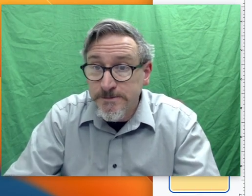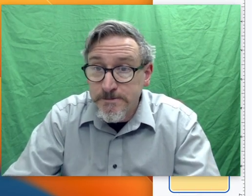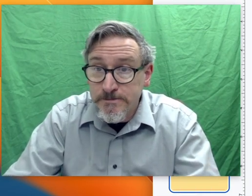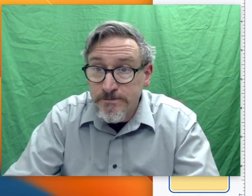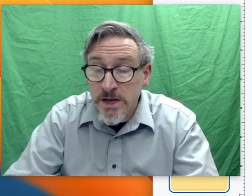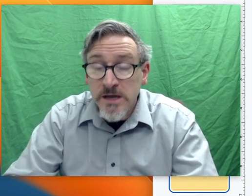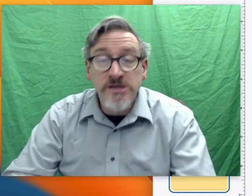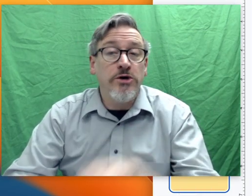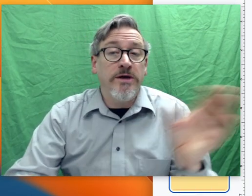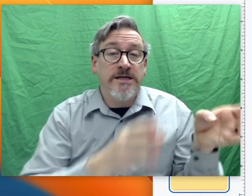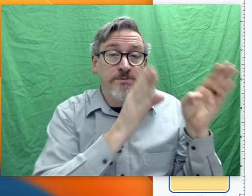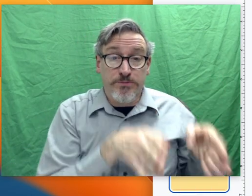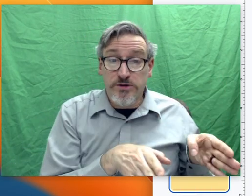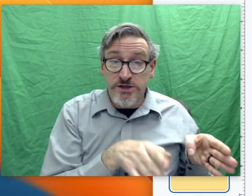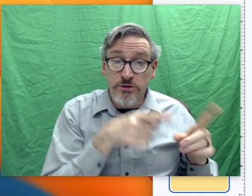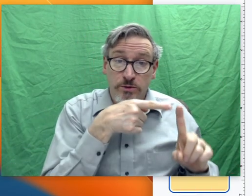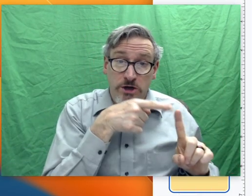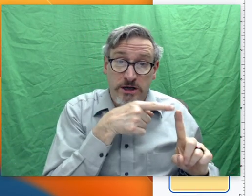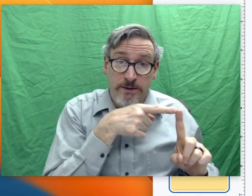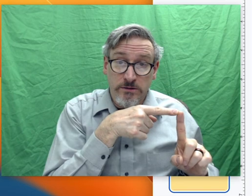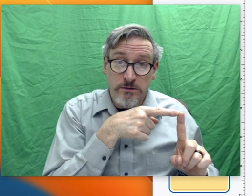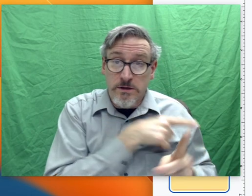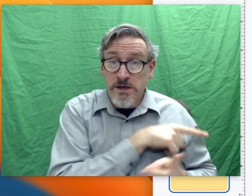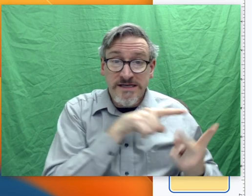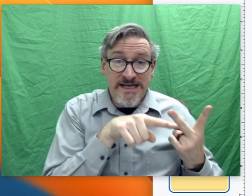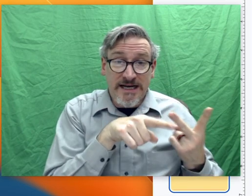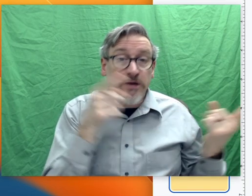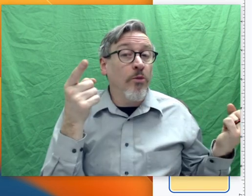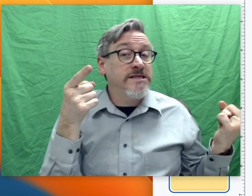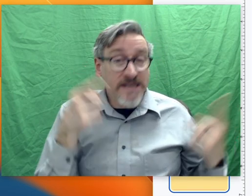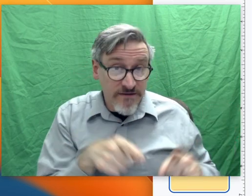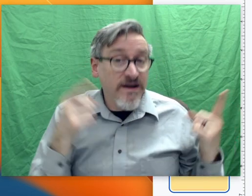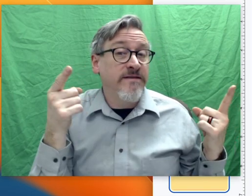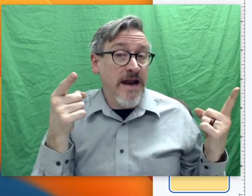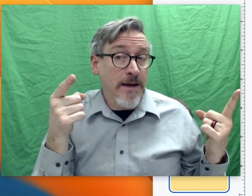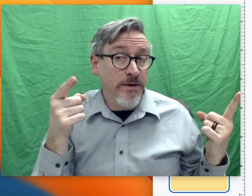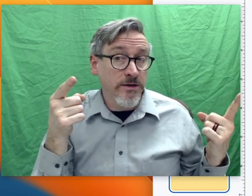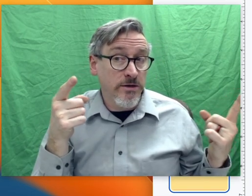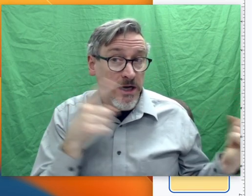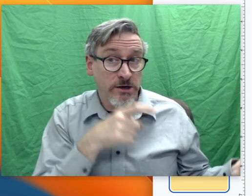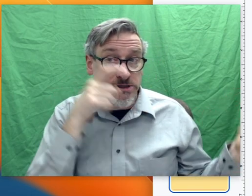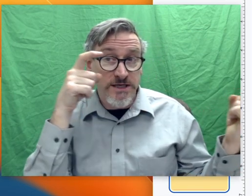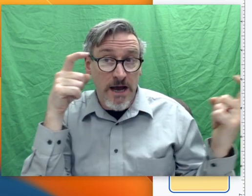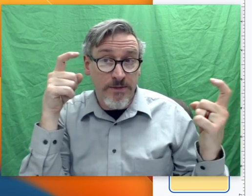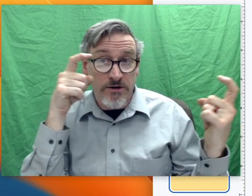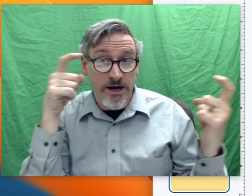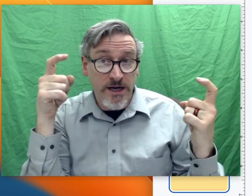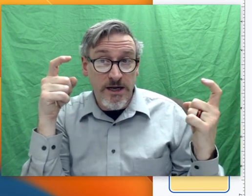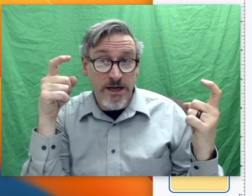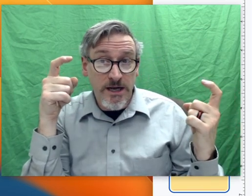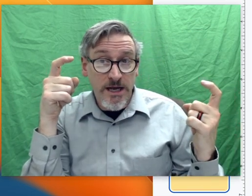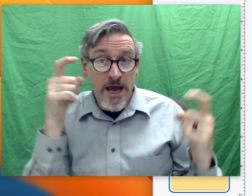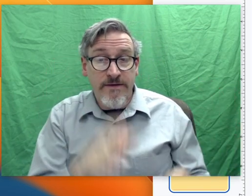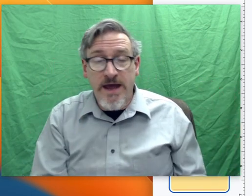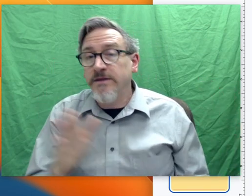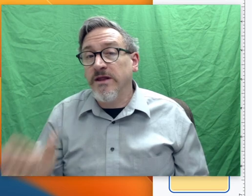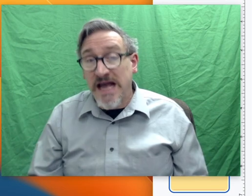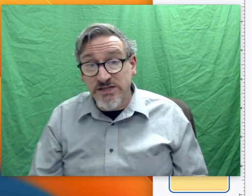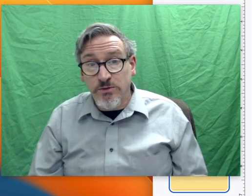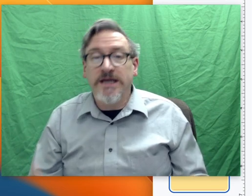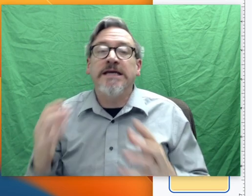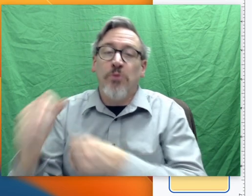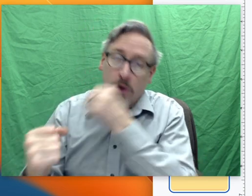events. So it's person who we're talking about. Second, what's the event that happened? Here's the topic, right? And then